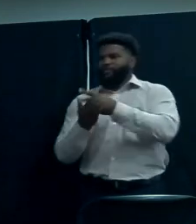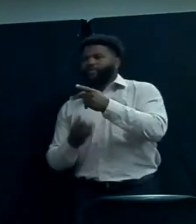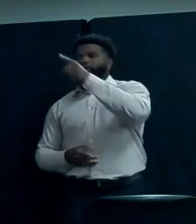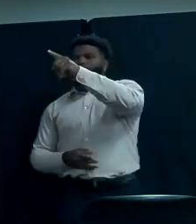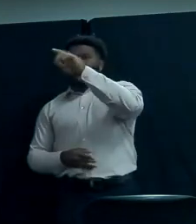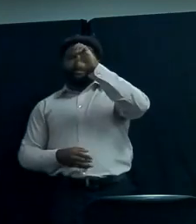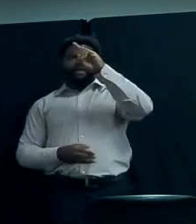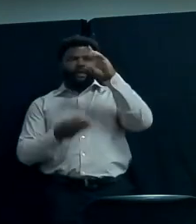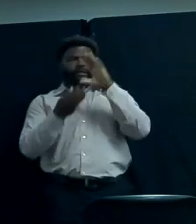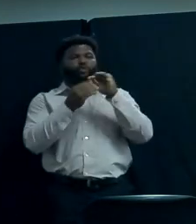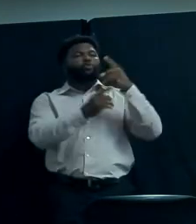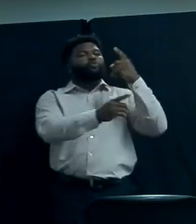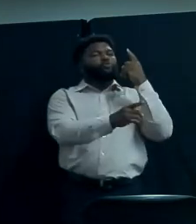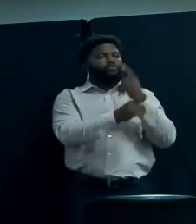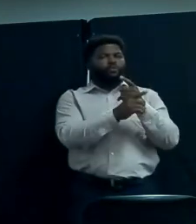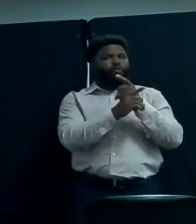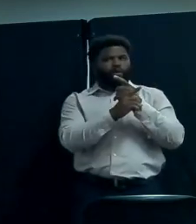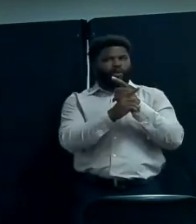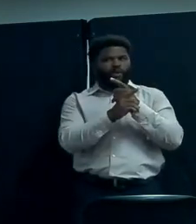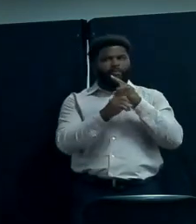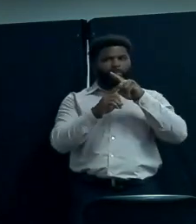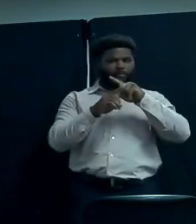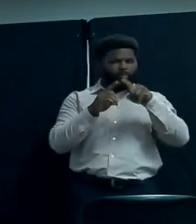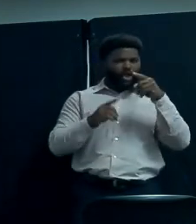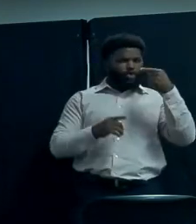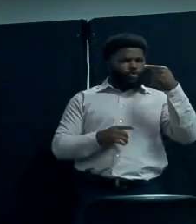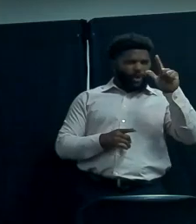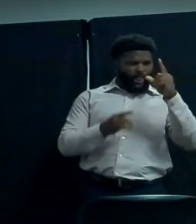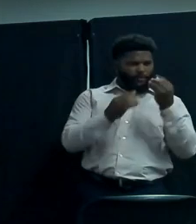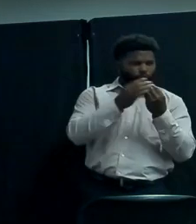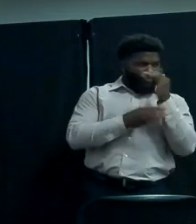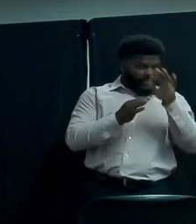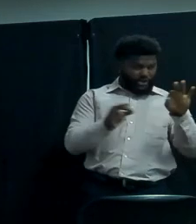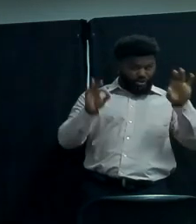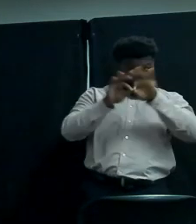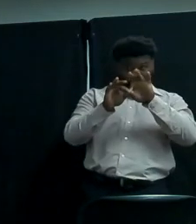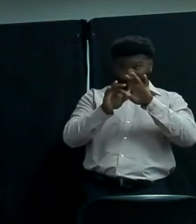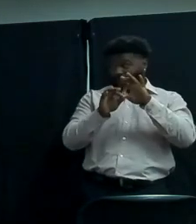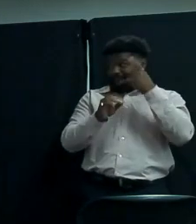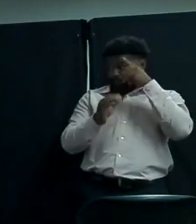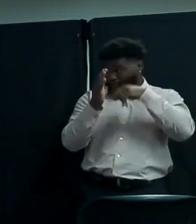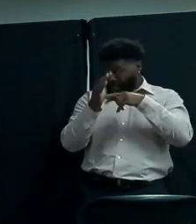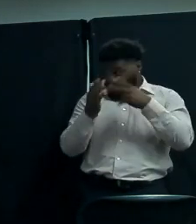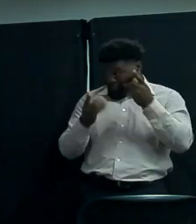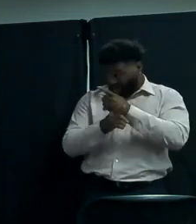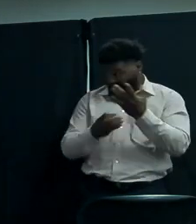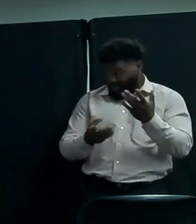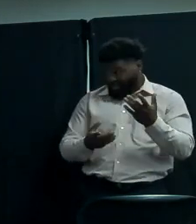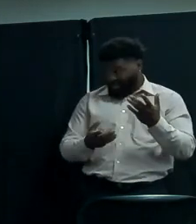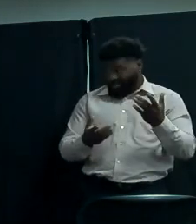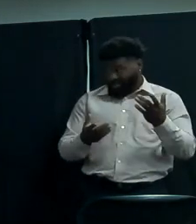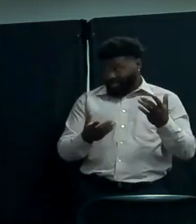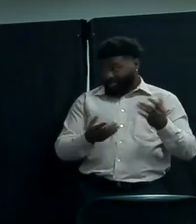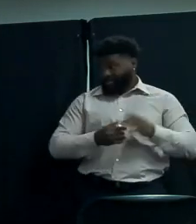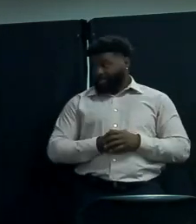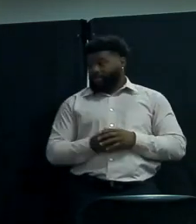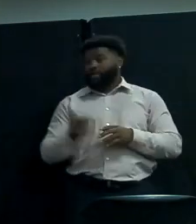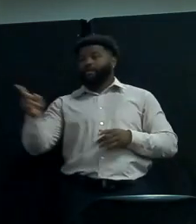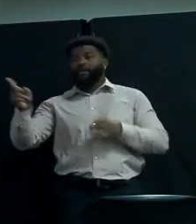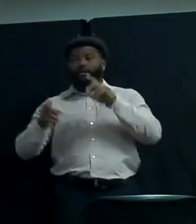at some point, isn't grade level growth important, especially when it comes to reading? And I think we